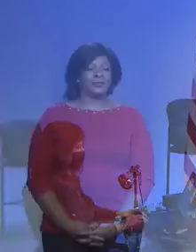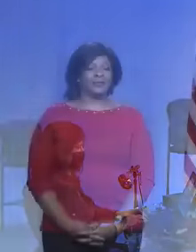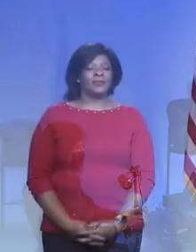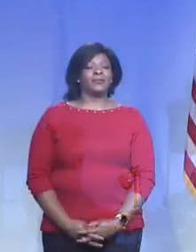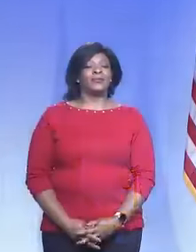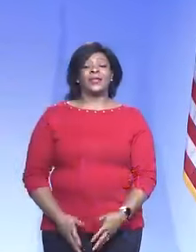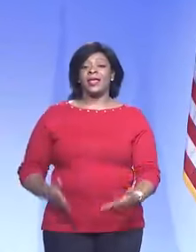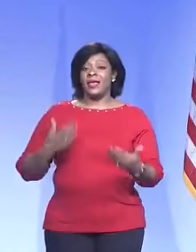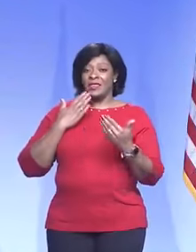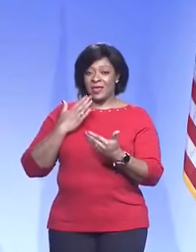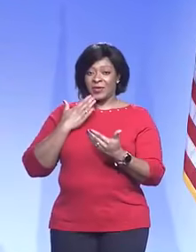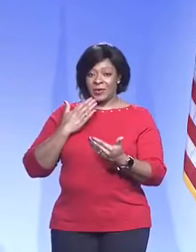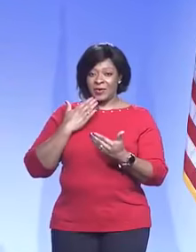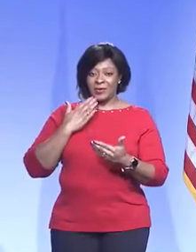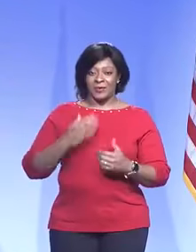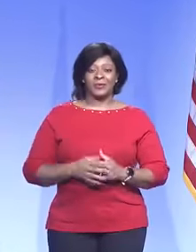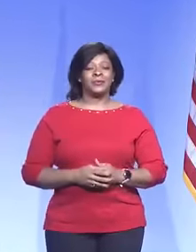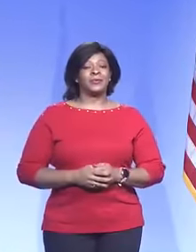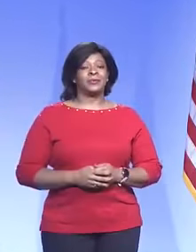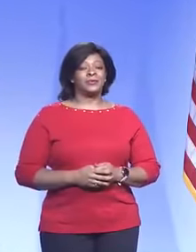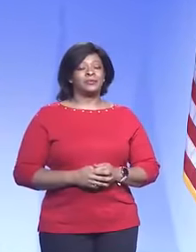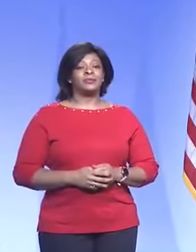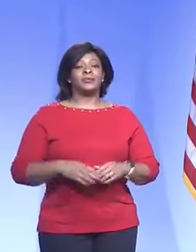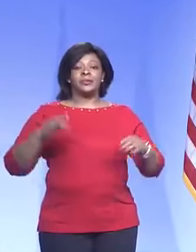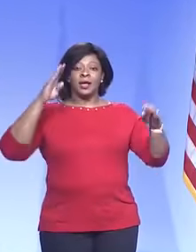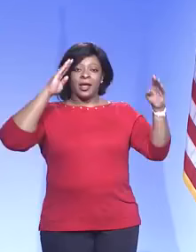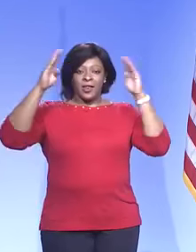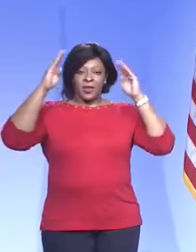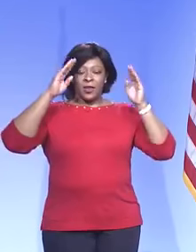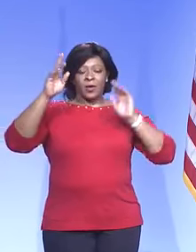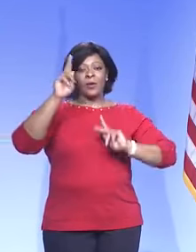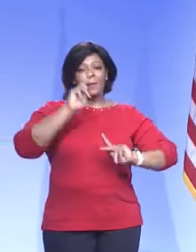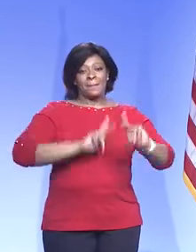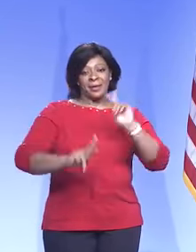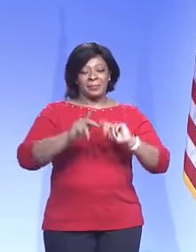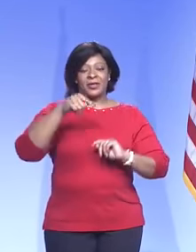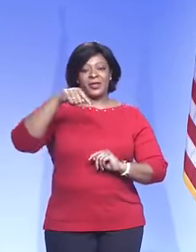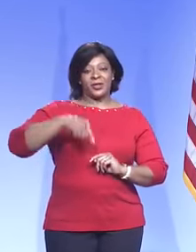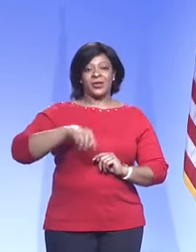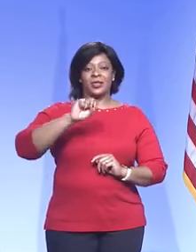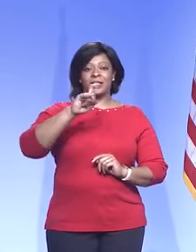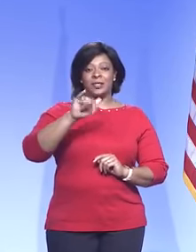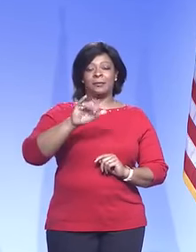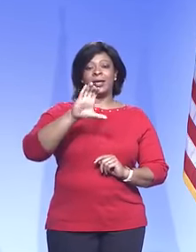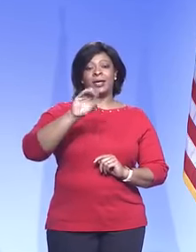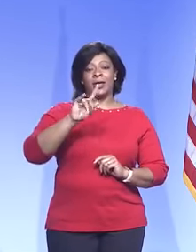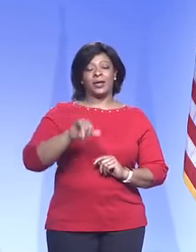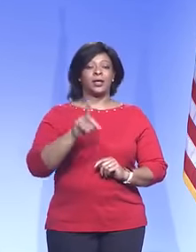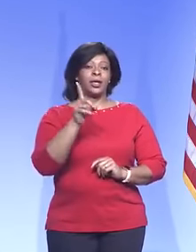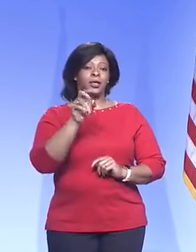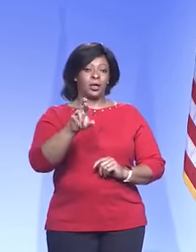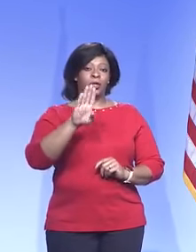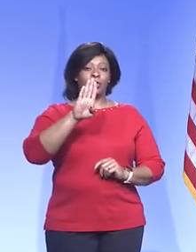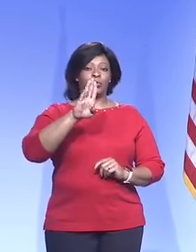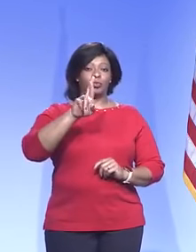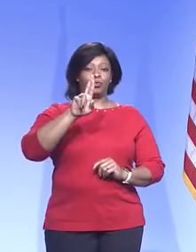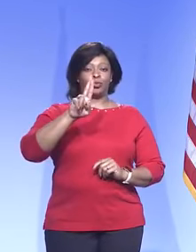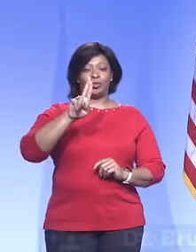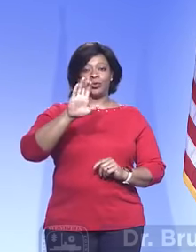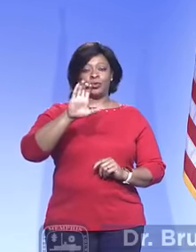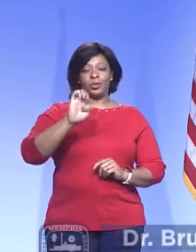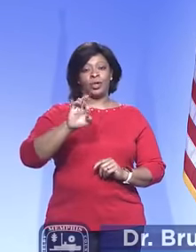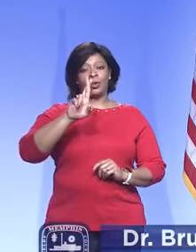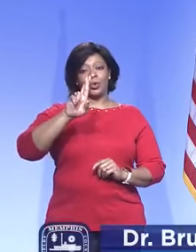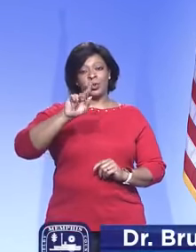Thank you. And greetings, fellow citizens of Shelby County. This is Dr. Bruce Randolph, the health